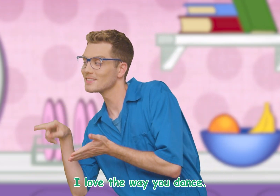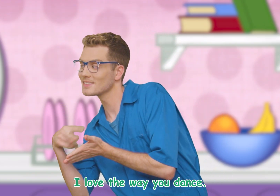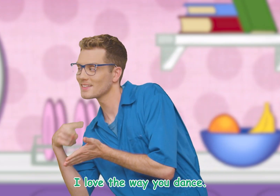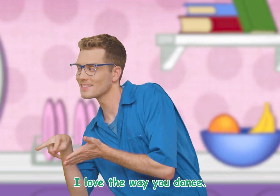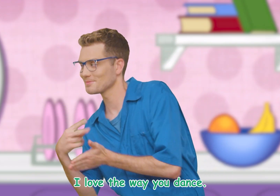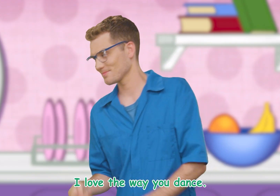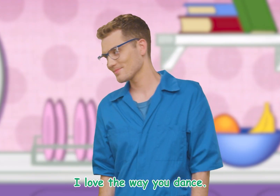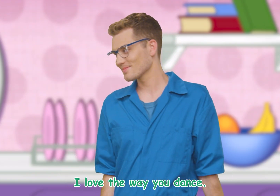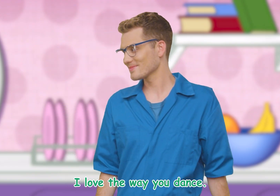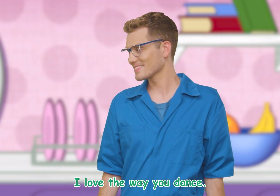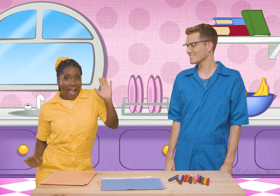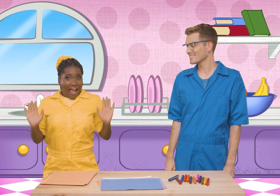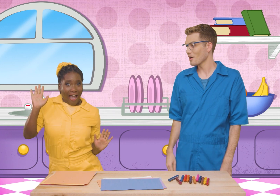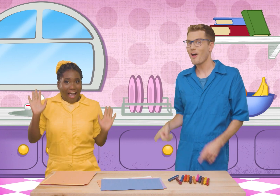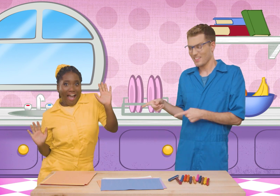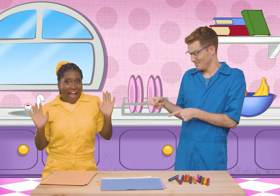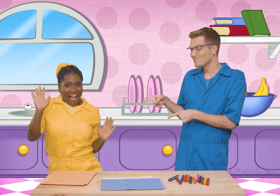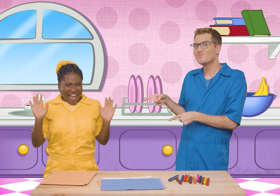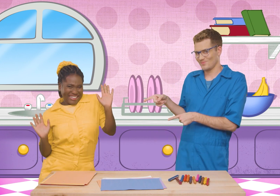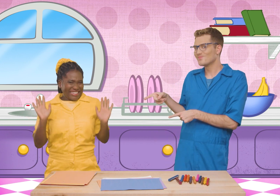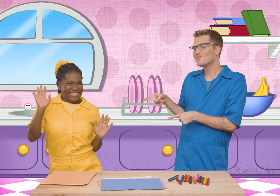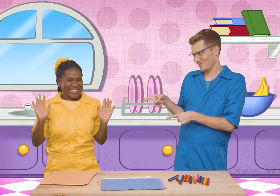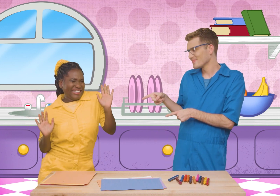way you dance.